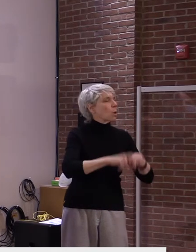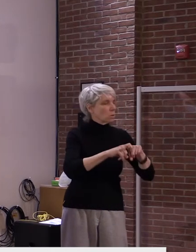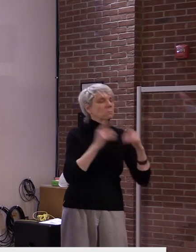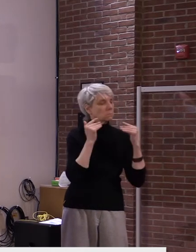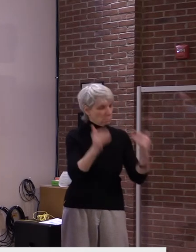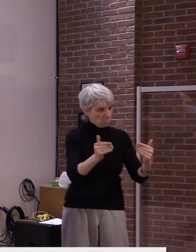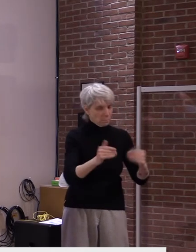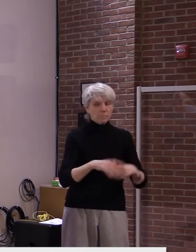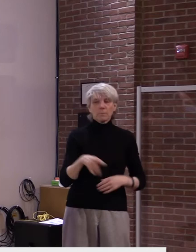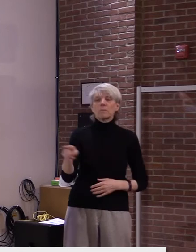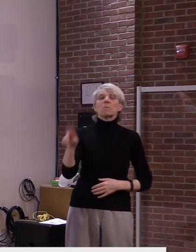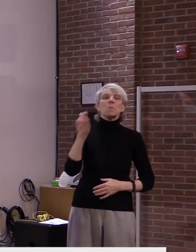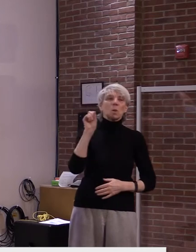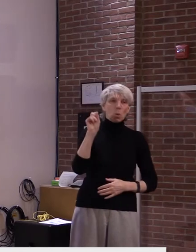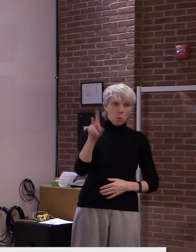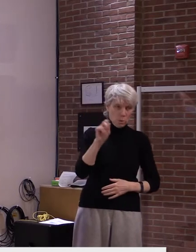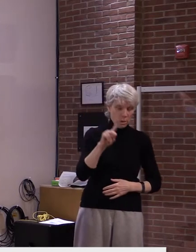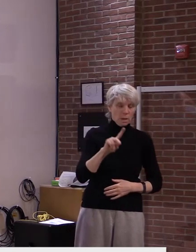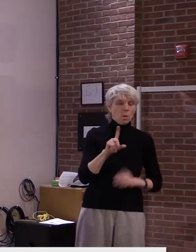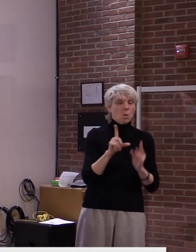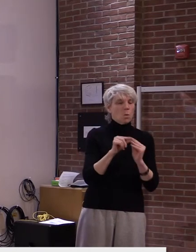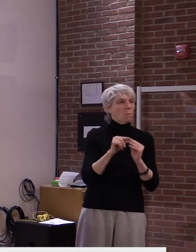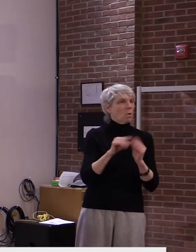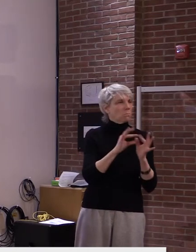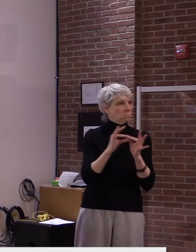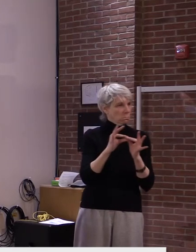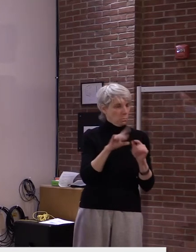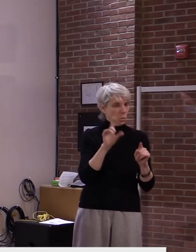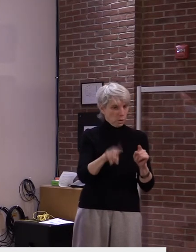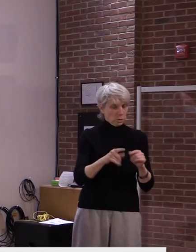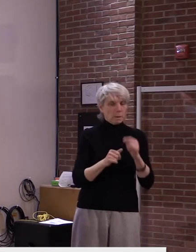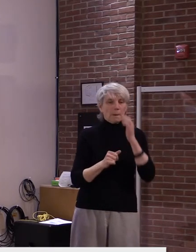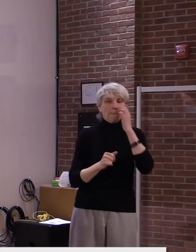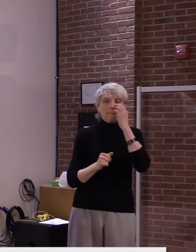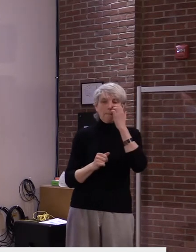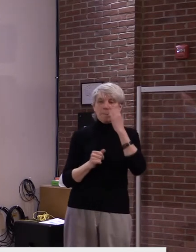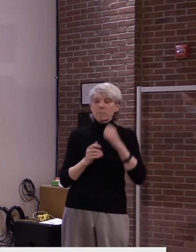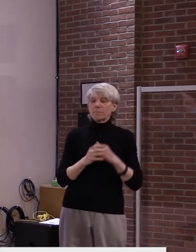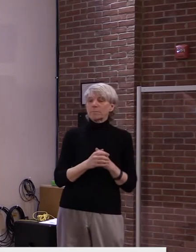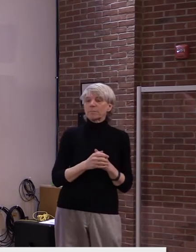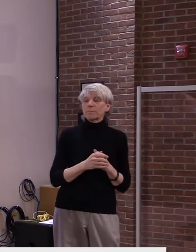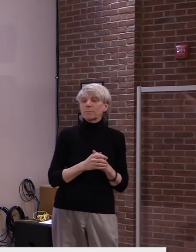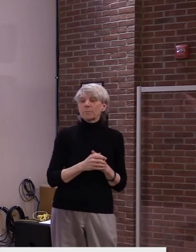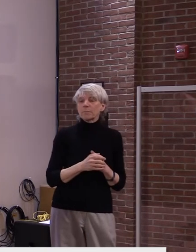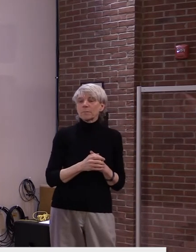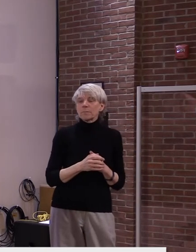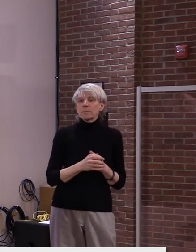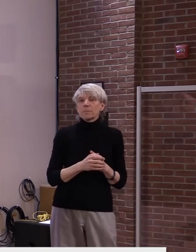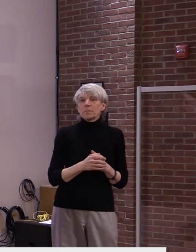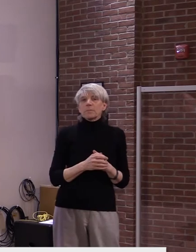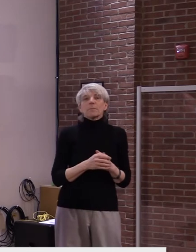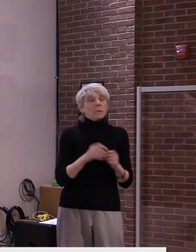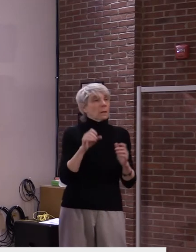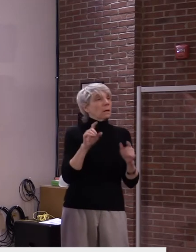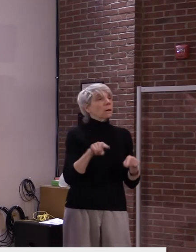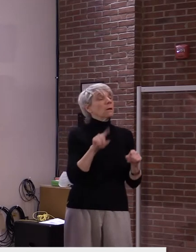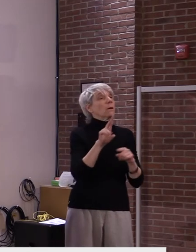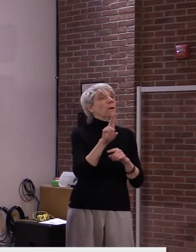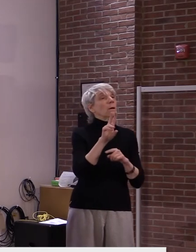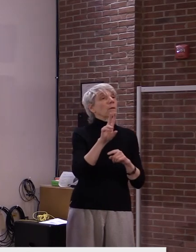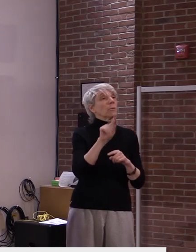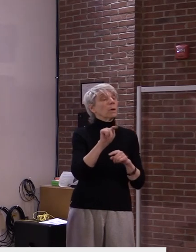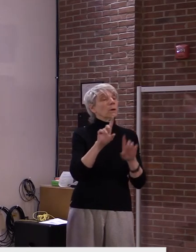Okay. And just a quick related question as well. Does the state have a schedule they are planning to release to the public of these tiers